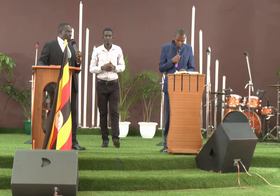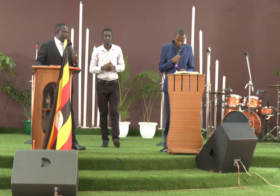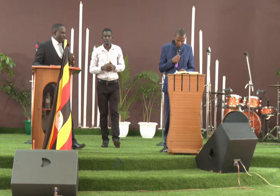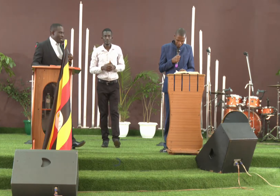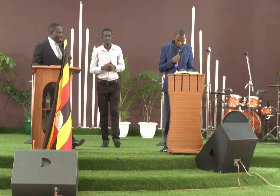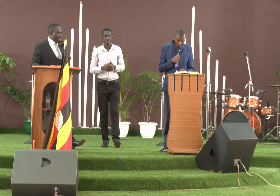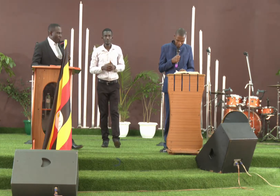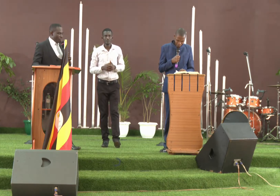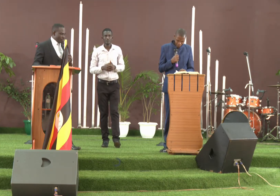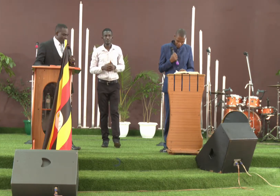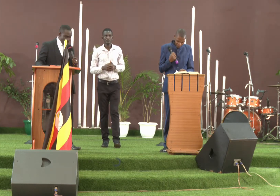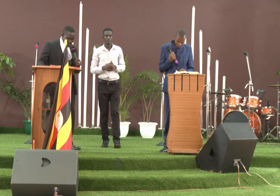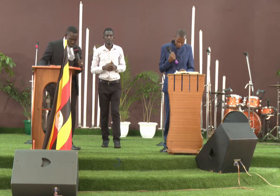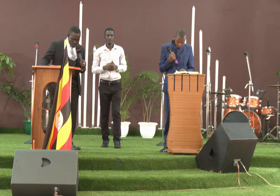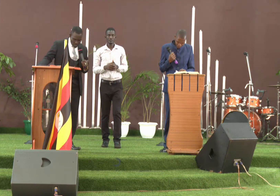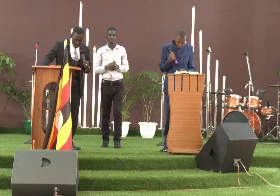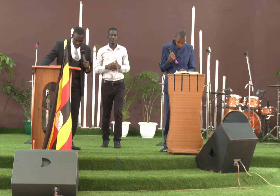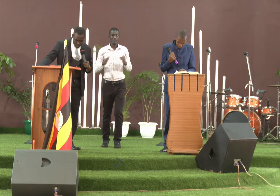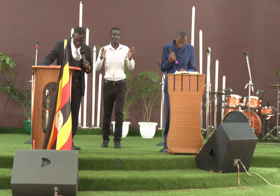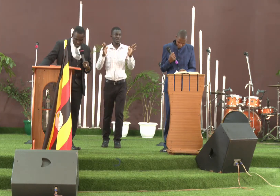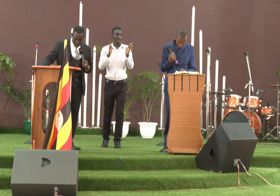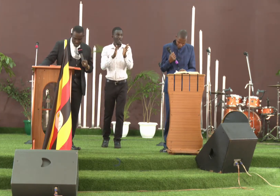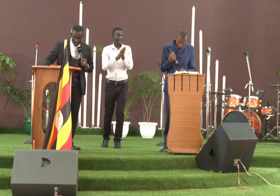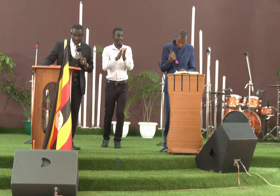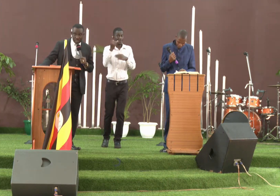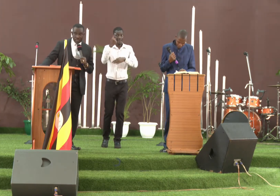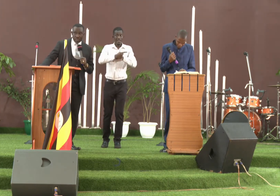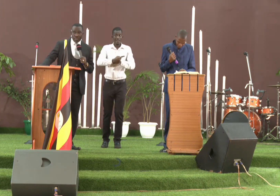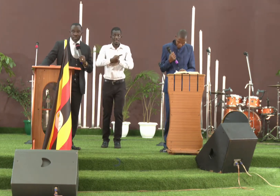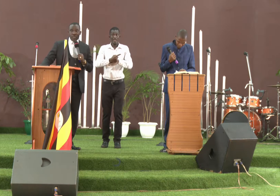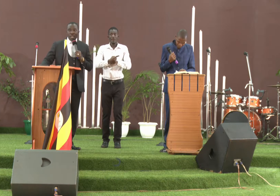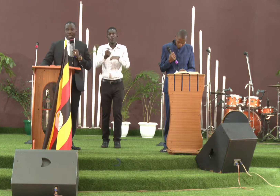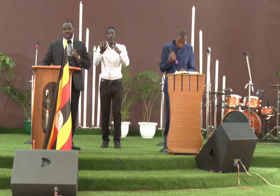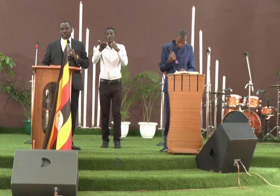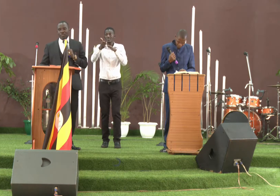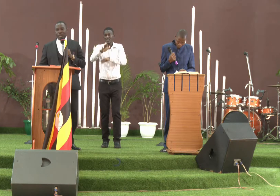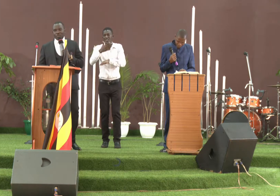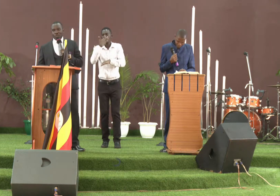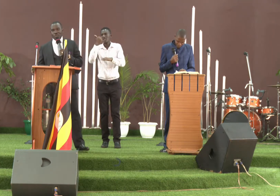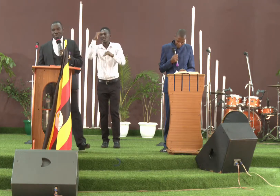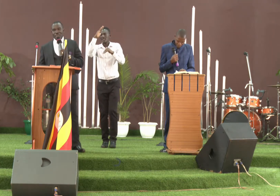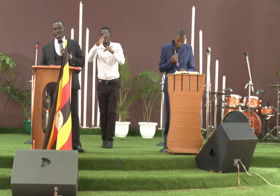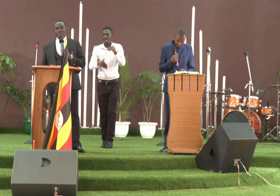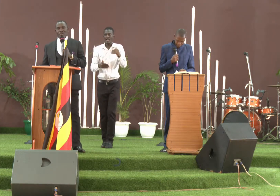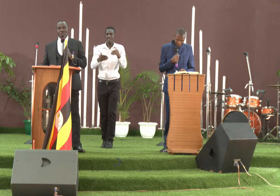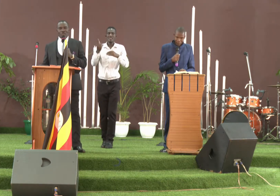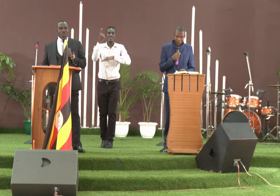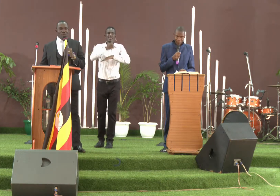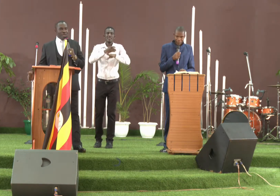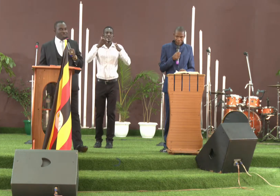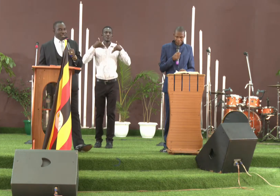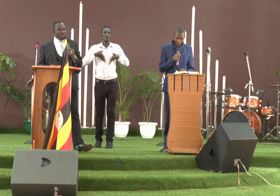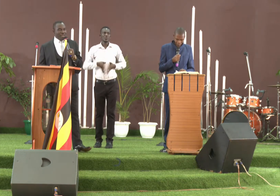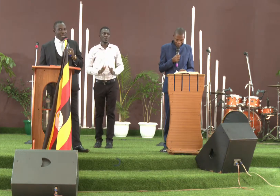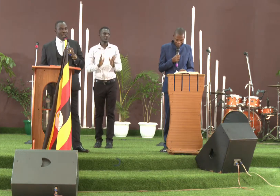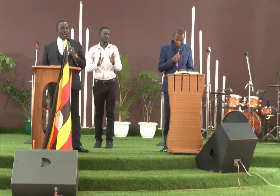ag'omuwendo omungi. Akaddako. N'olunaku olw'okufiiramu lusinga olunaku olw'okuzaalirwamu. Kale buli omu bw'atuka osome mu Bible yo ng'osoma